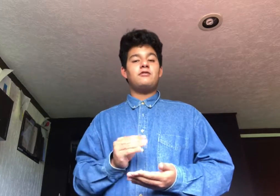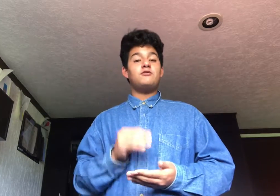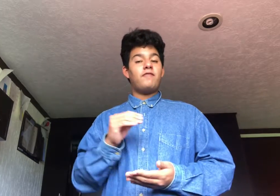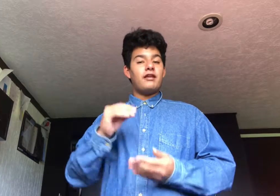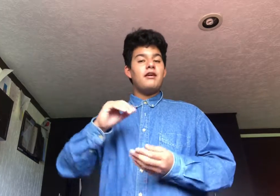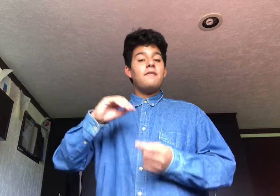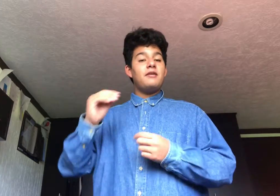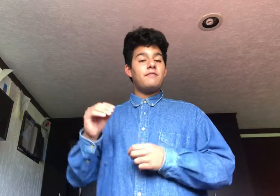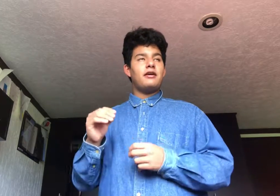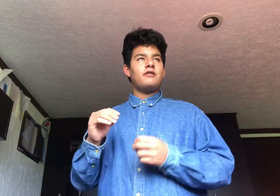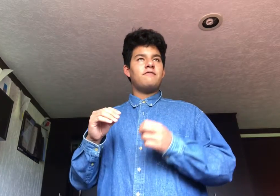to fight